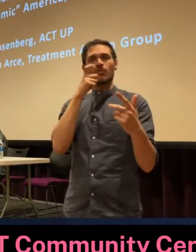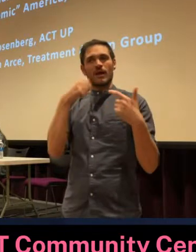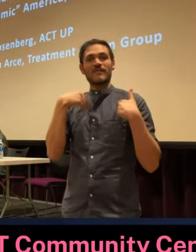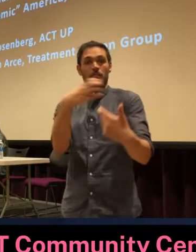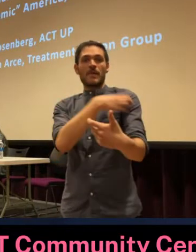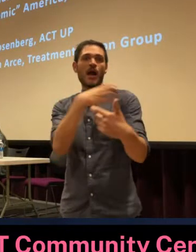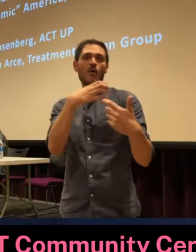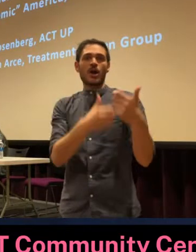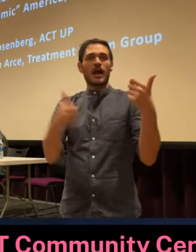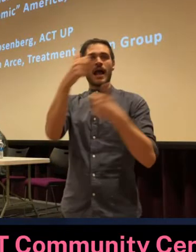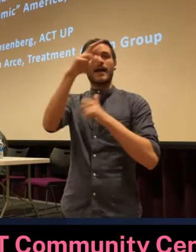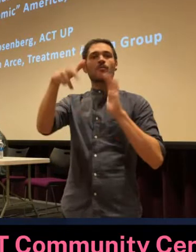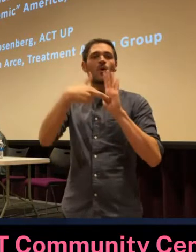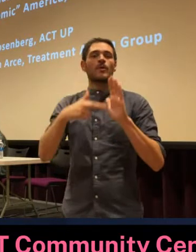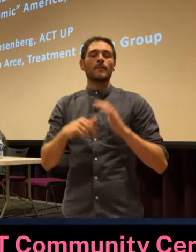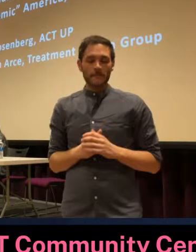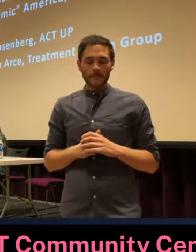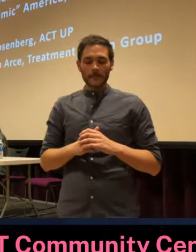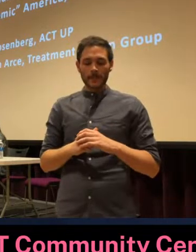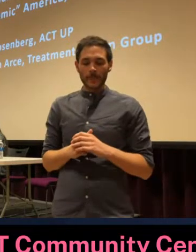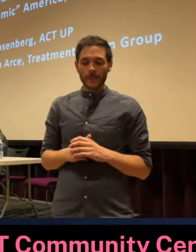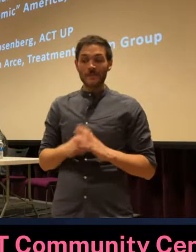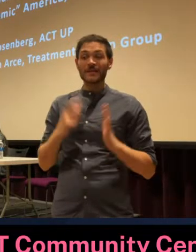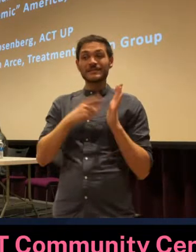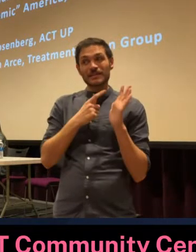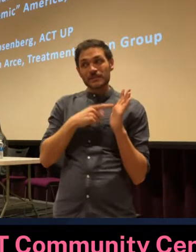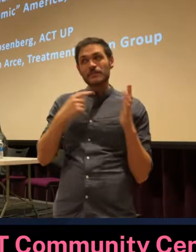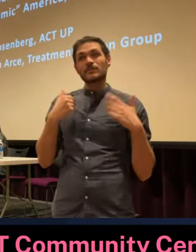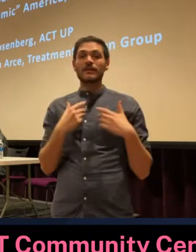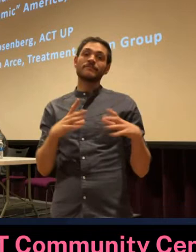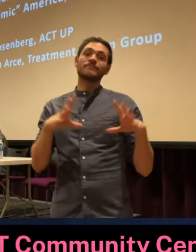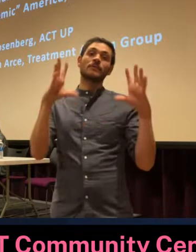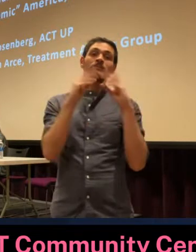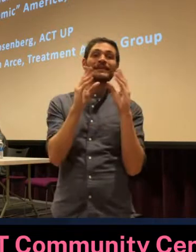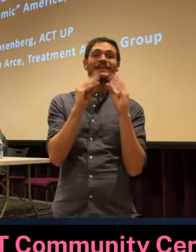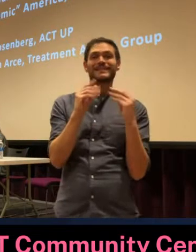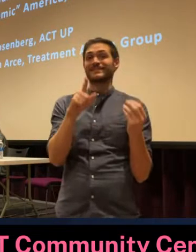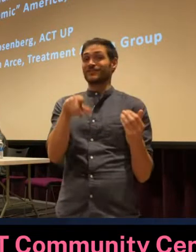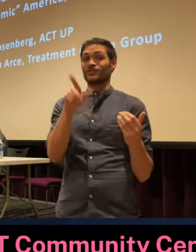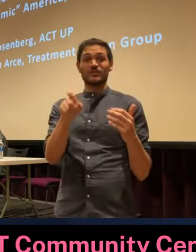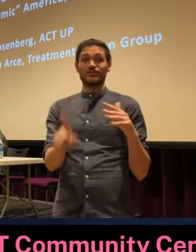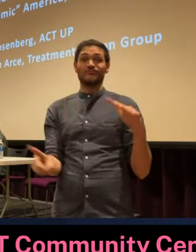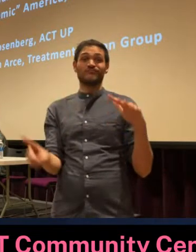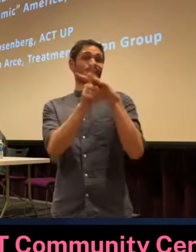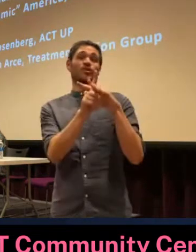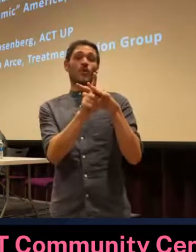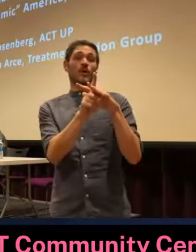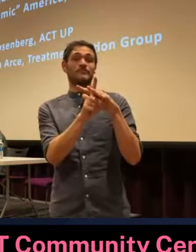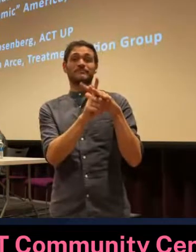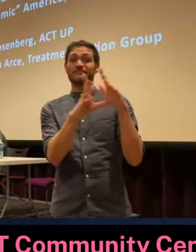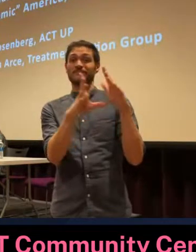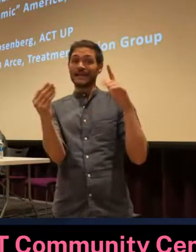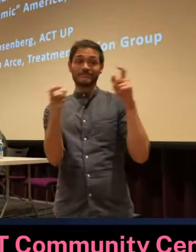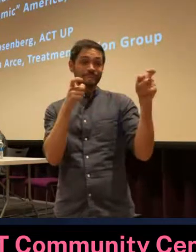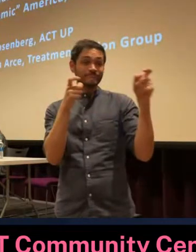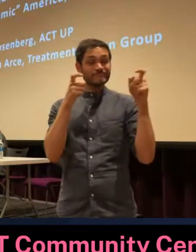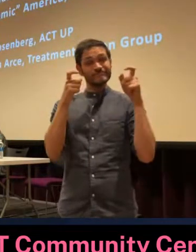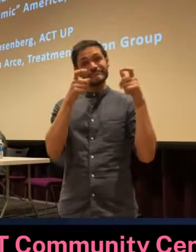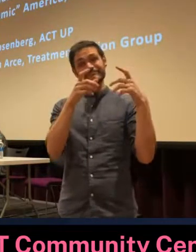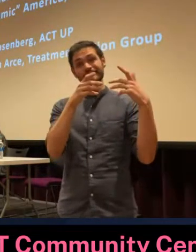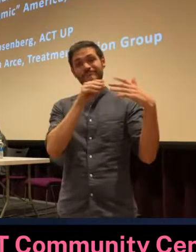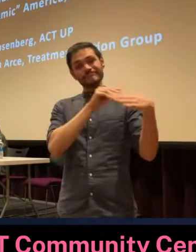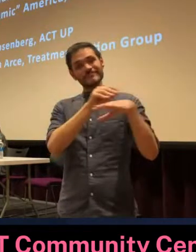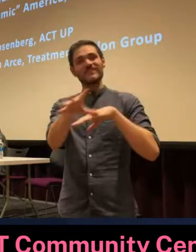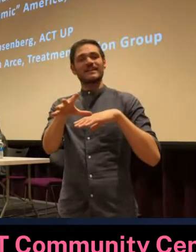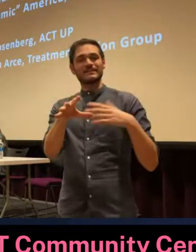like, those meetings that, you just need to be there to shape that direction for them.